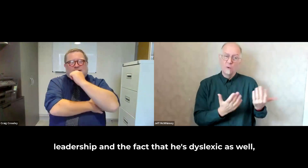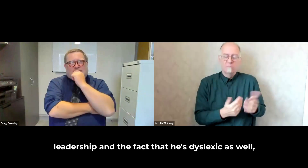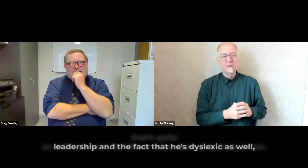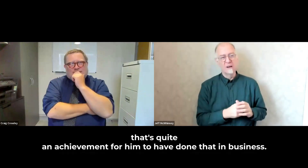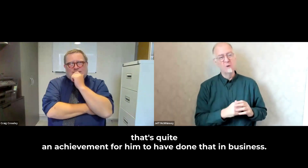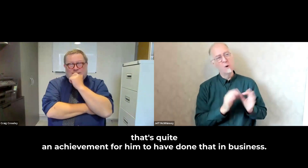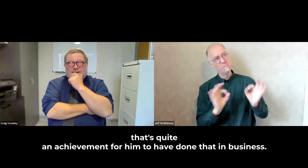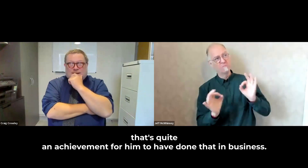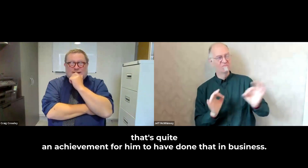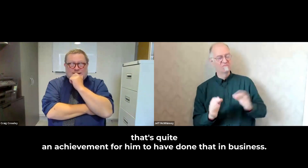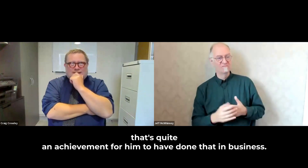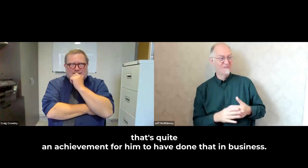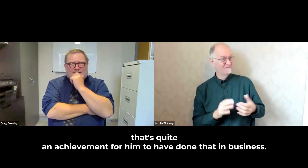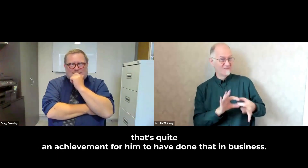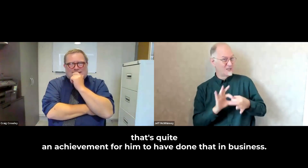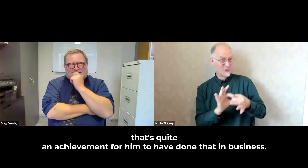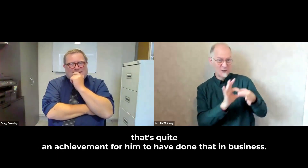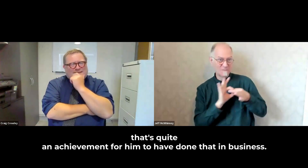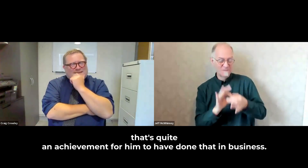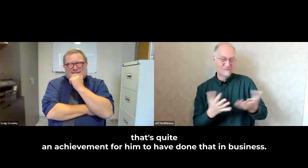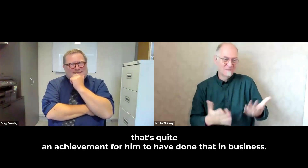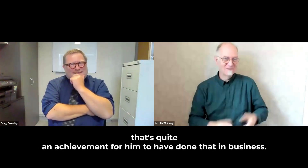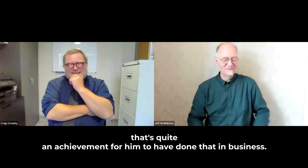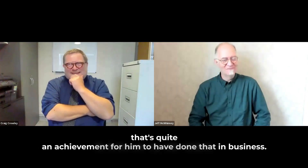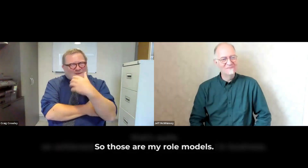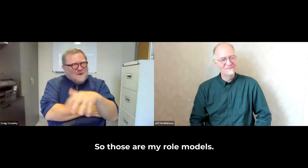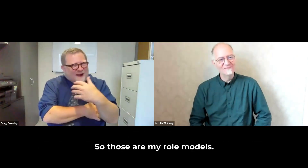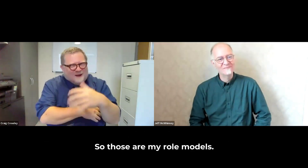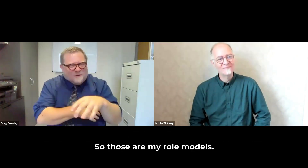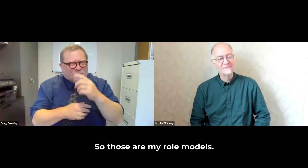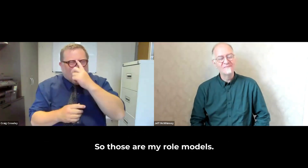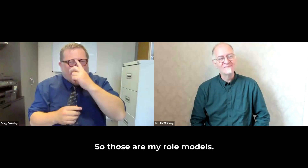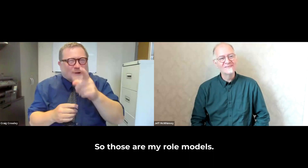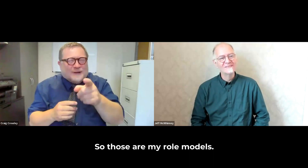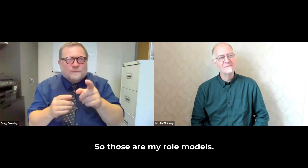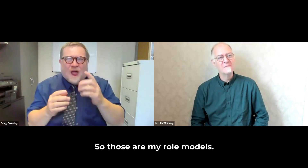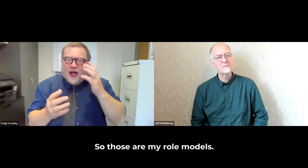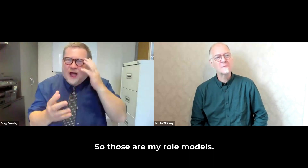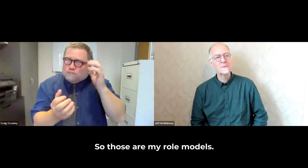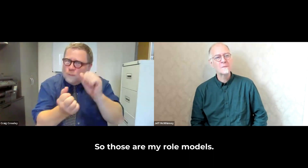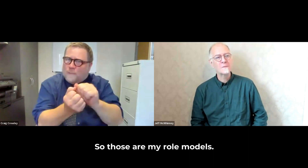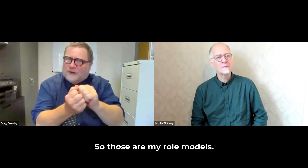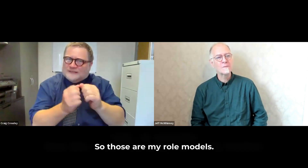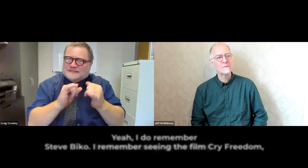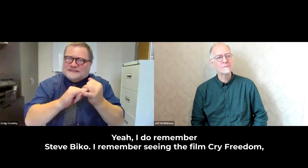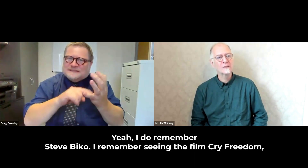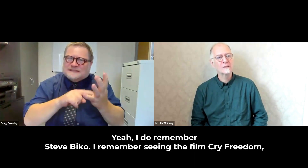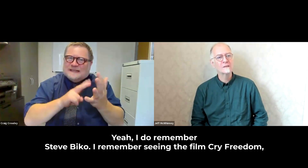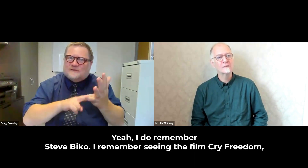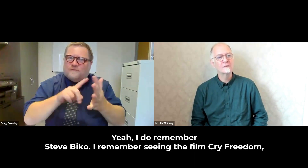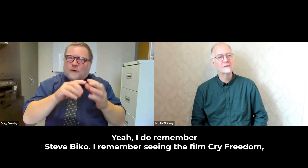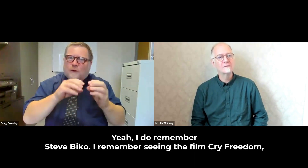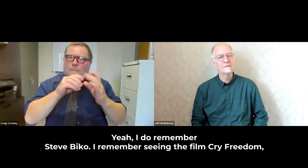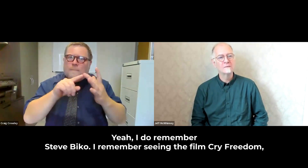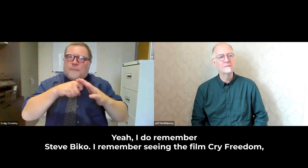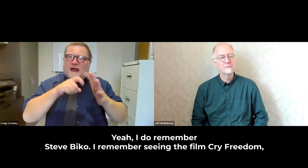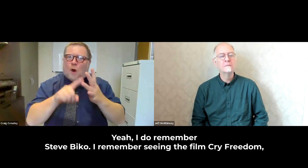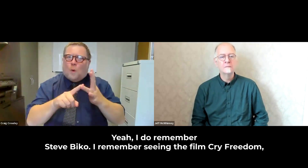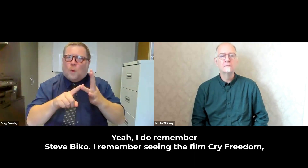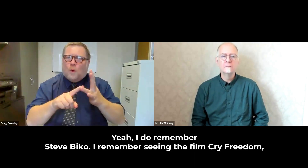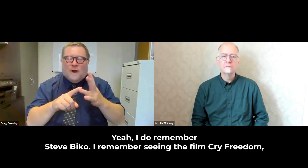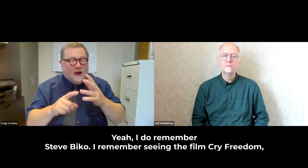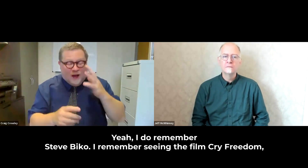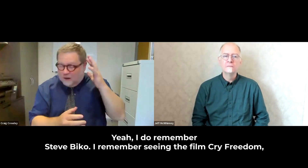well. So that's quite an achievement for him to have done that in business. So those are my role models. Yeah, I